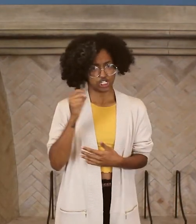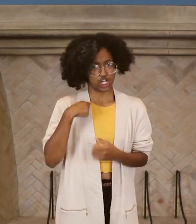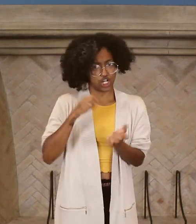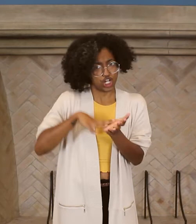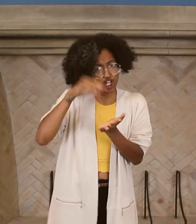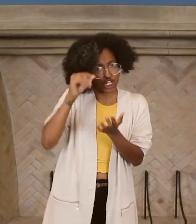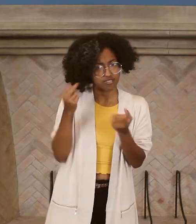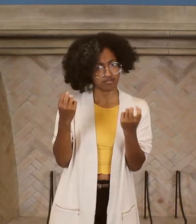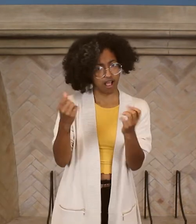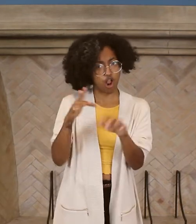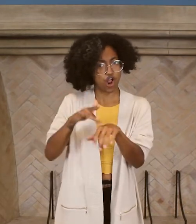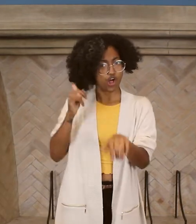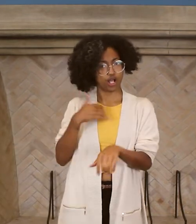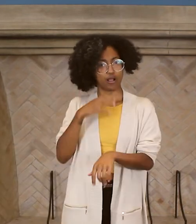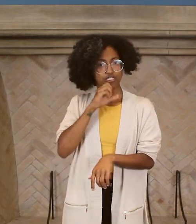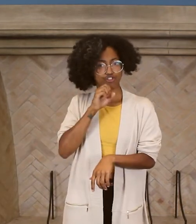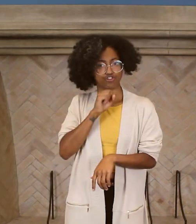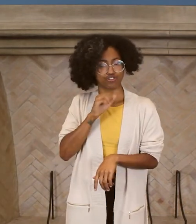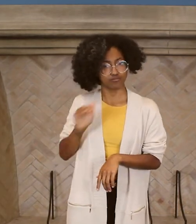could learn sign language during my early age.